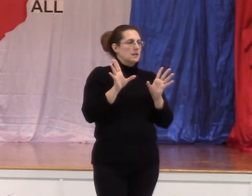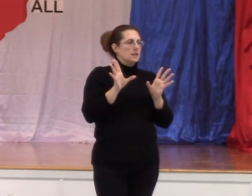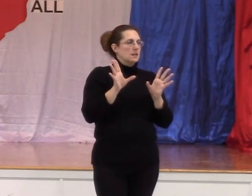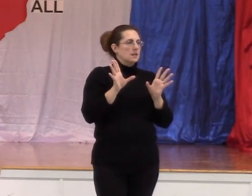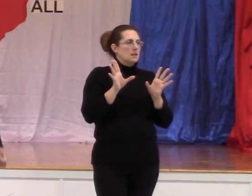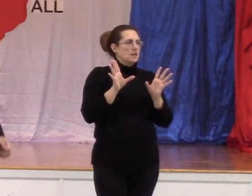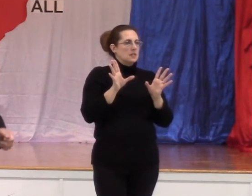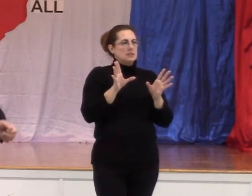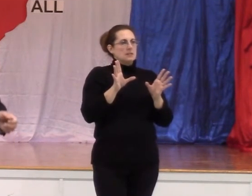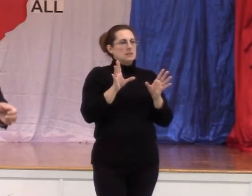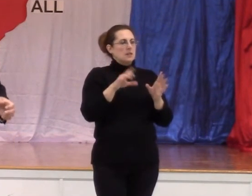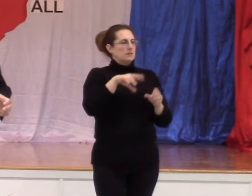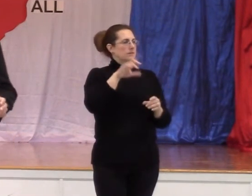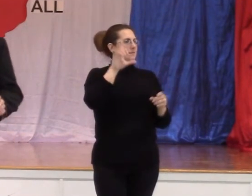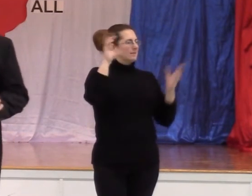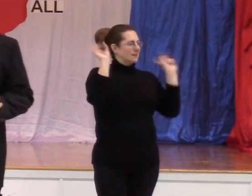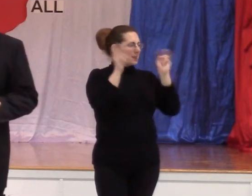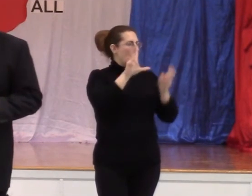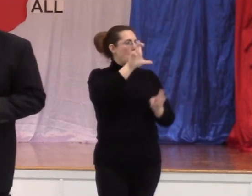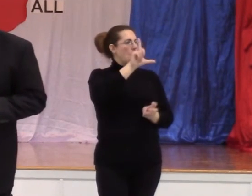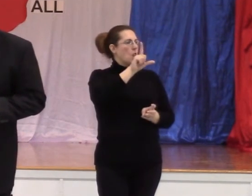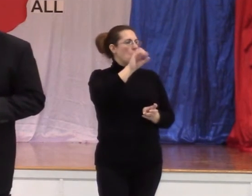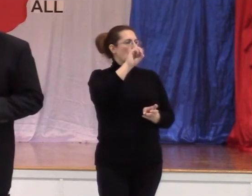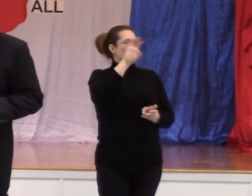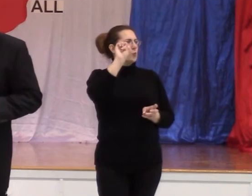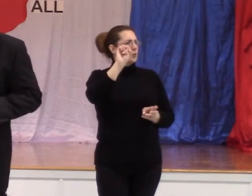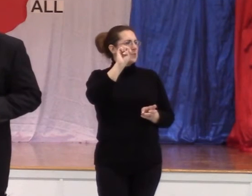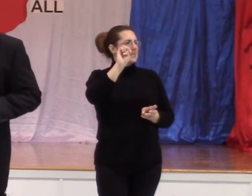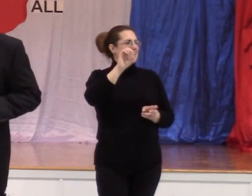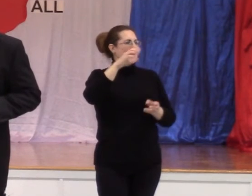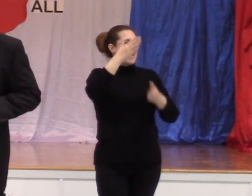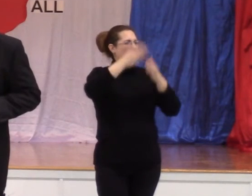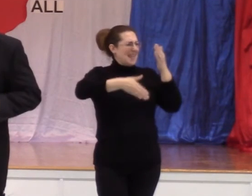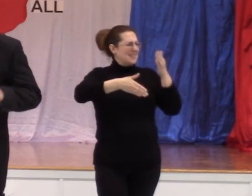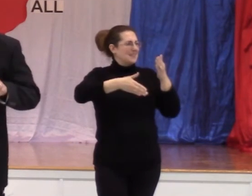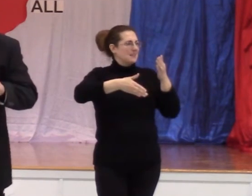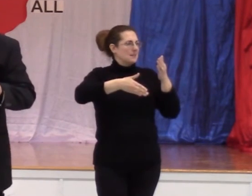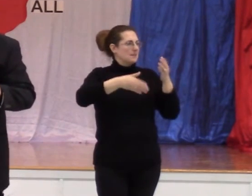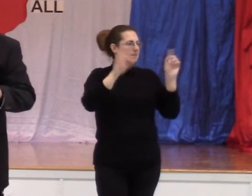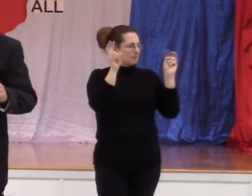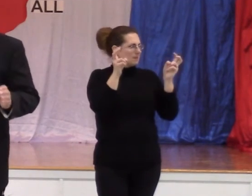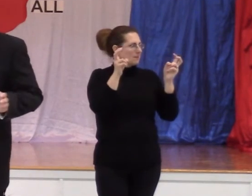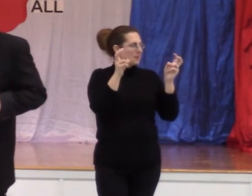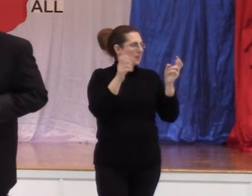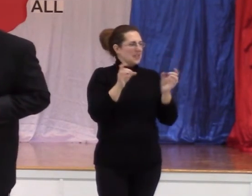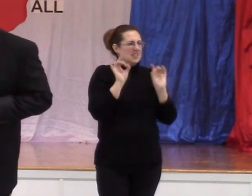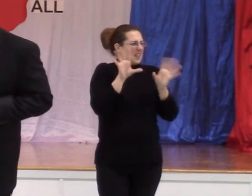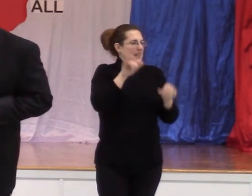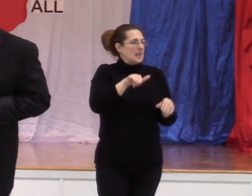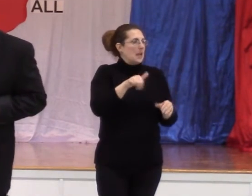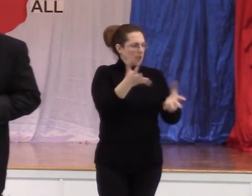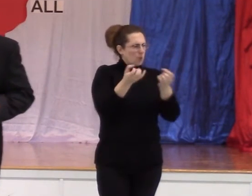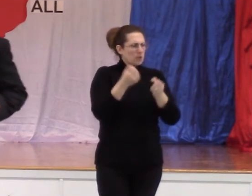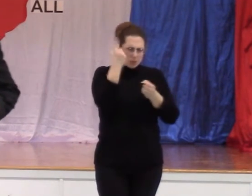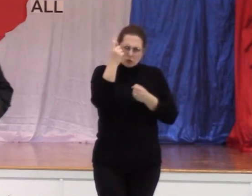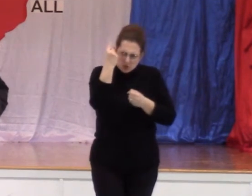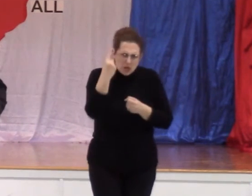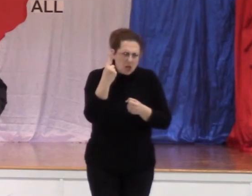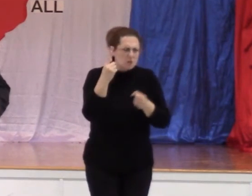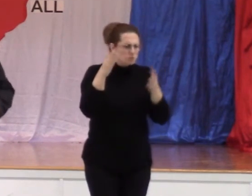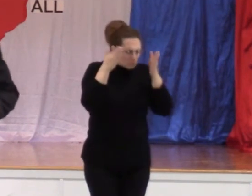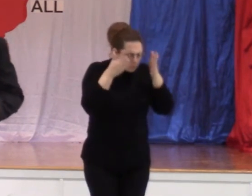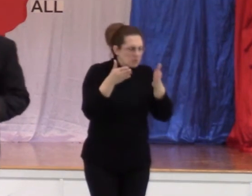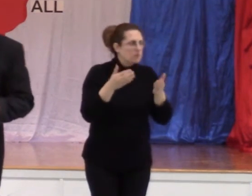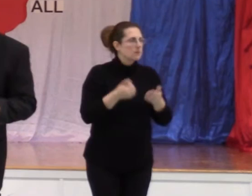loosened ends in anything. Right? Okay? It's most evident in his theology of the Lord's Supper, where, of course, he